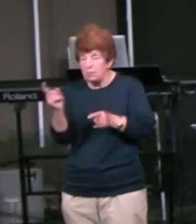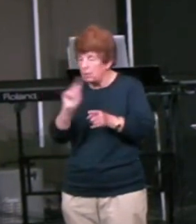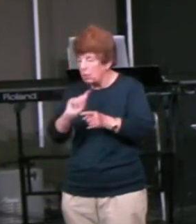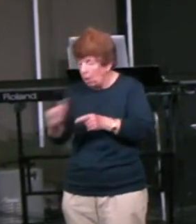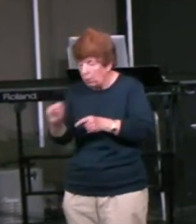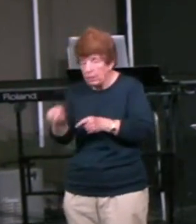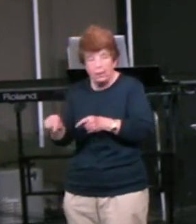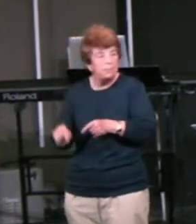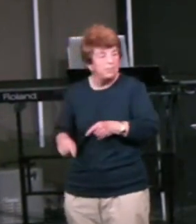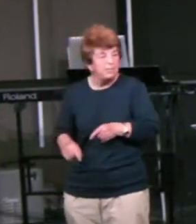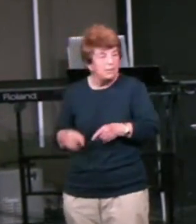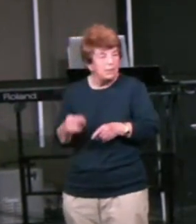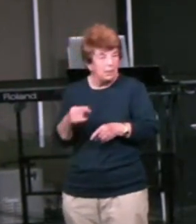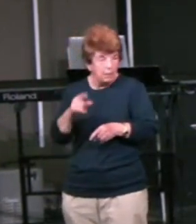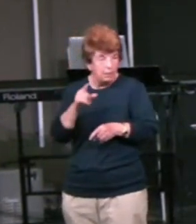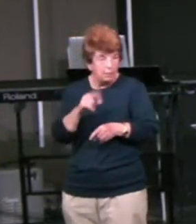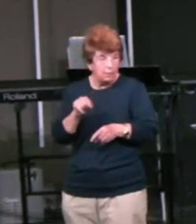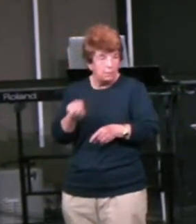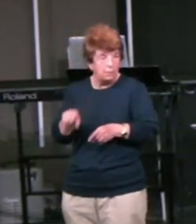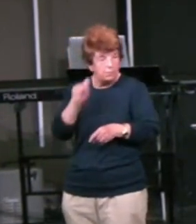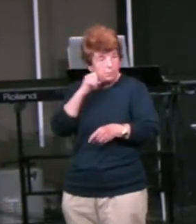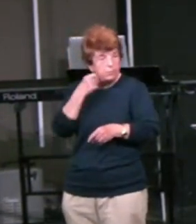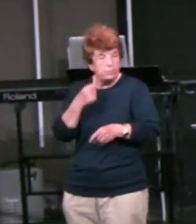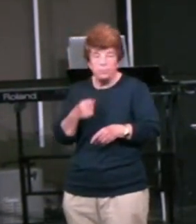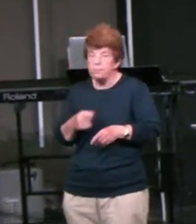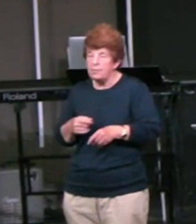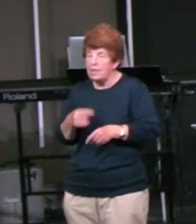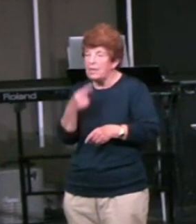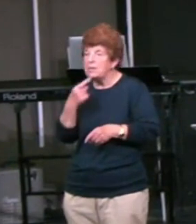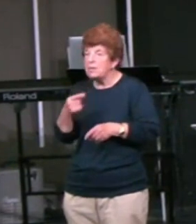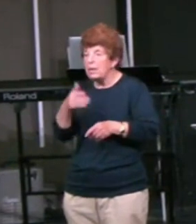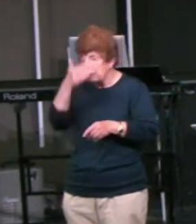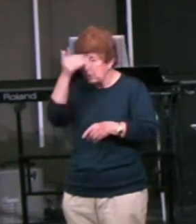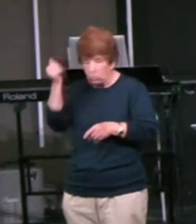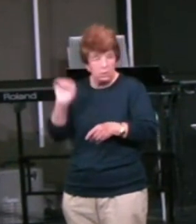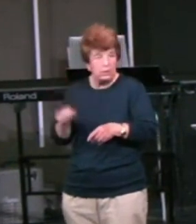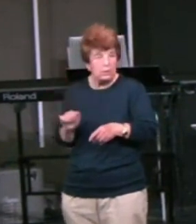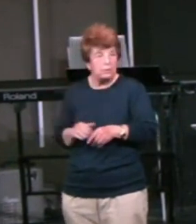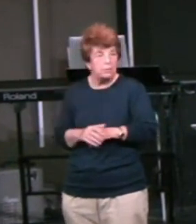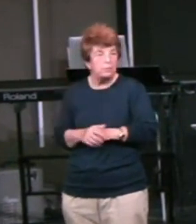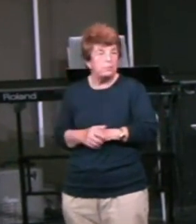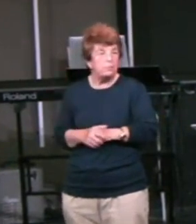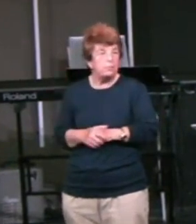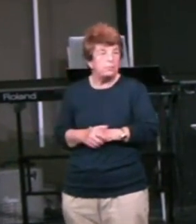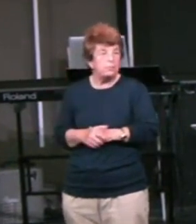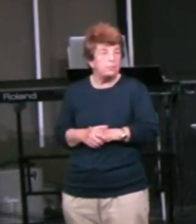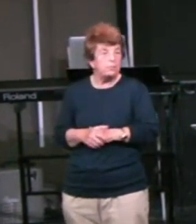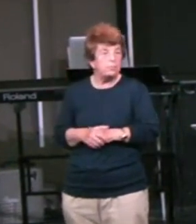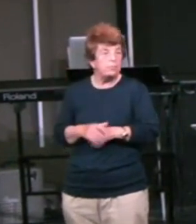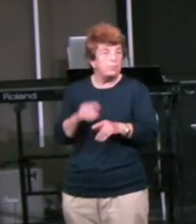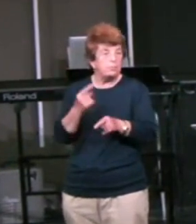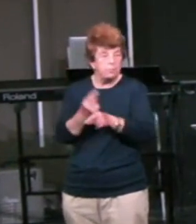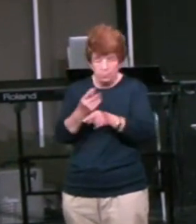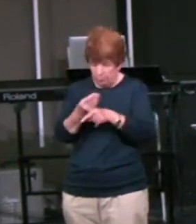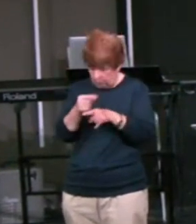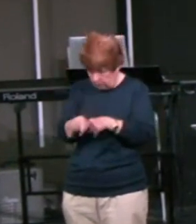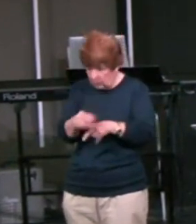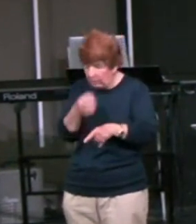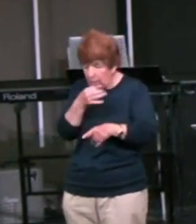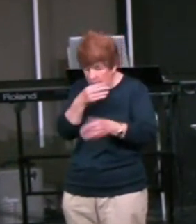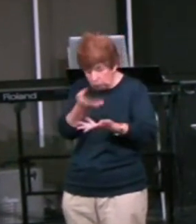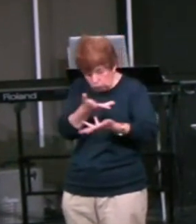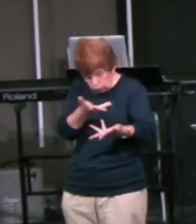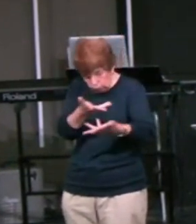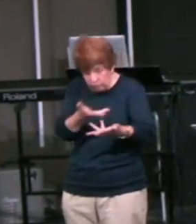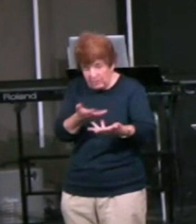there. I guess she would have put herself in the bracket of being a Christian. And as I talked with her for a while, and as